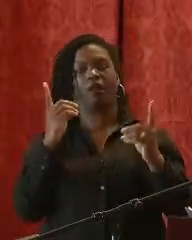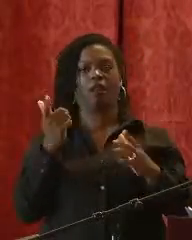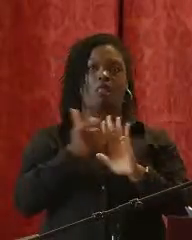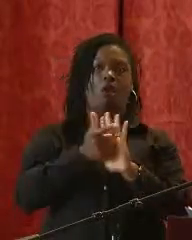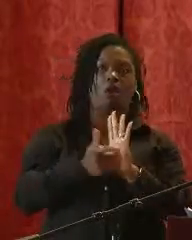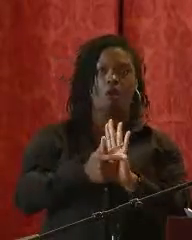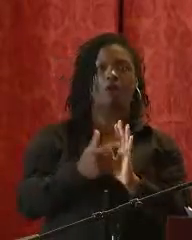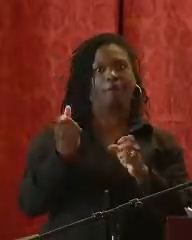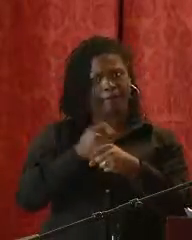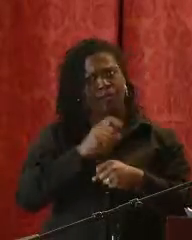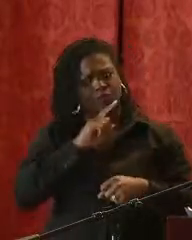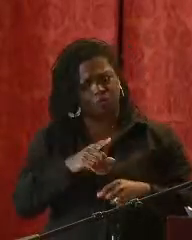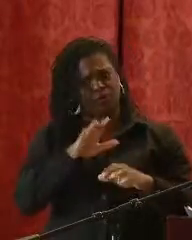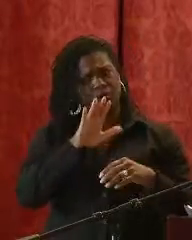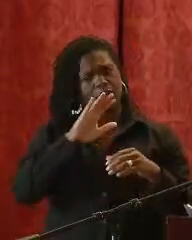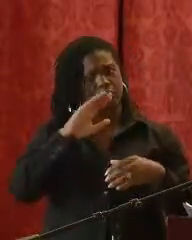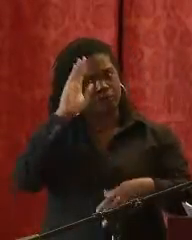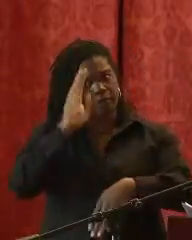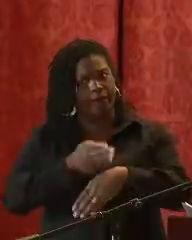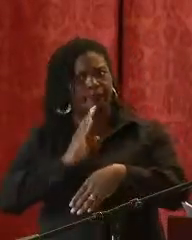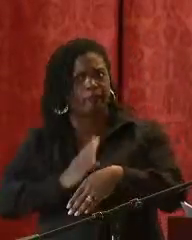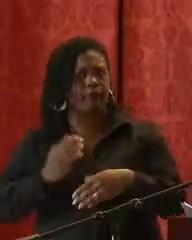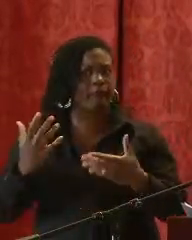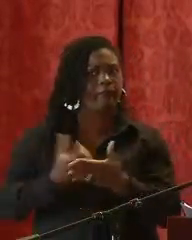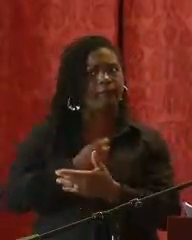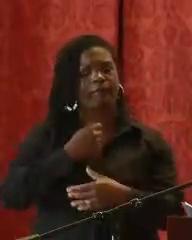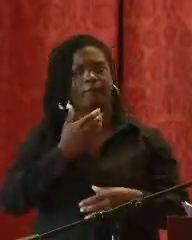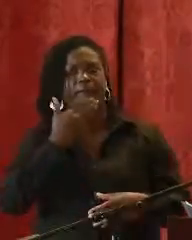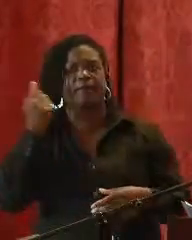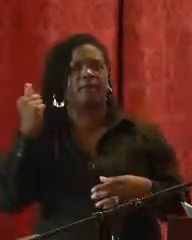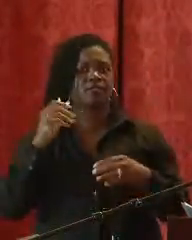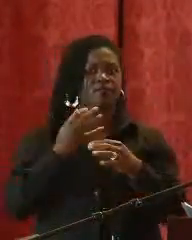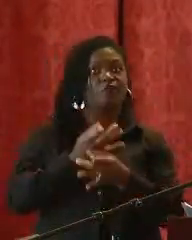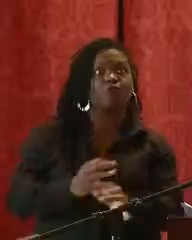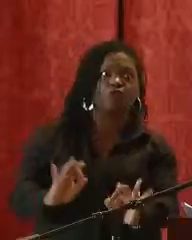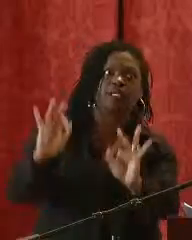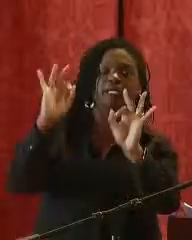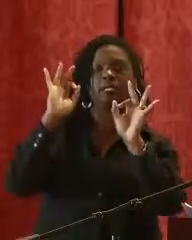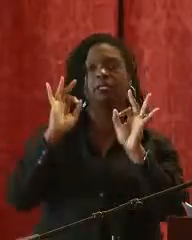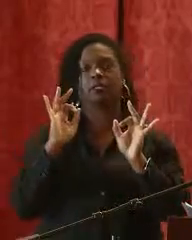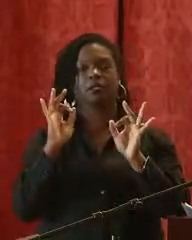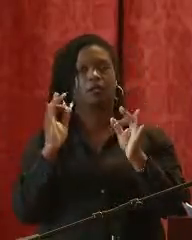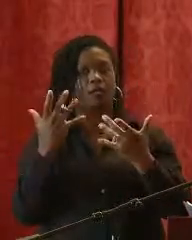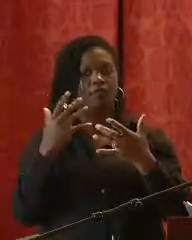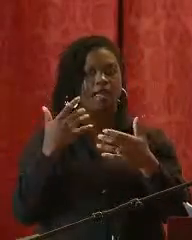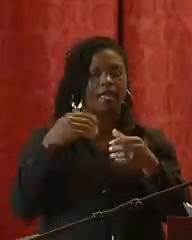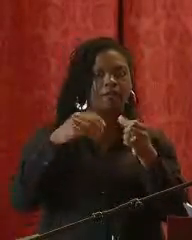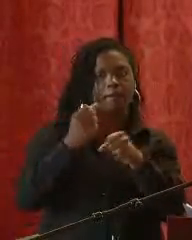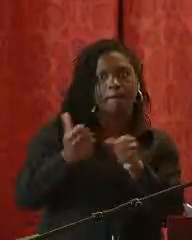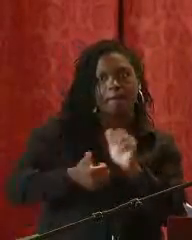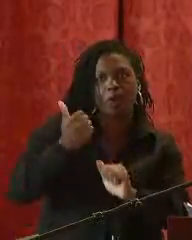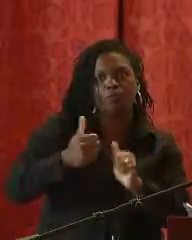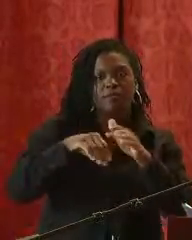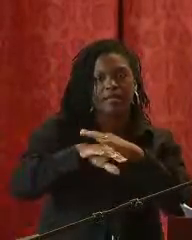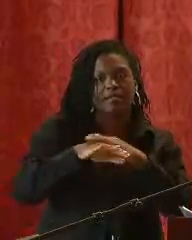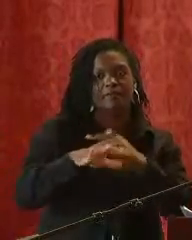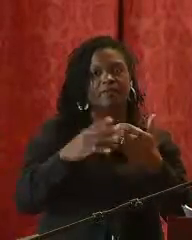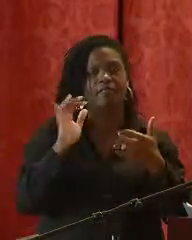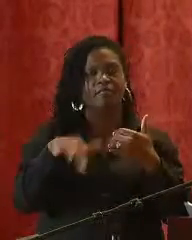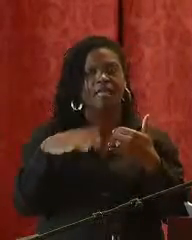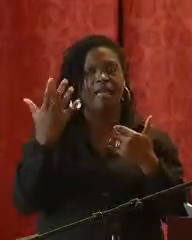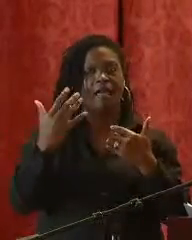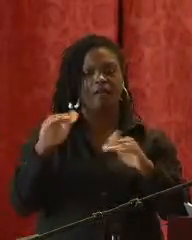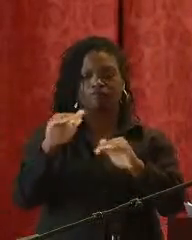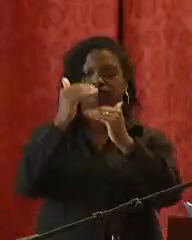is receiving a free and appropriate education in the least restrictive environment. Instead, she has become